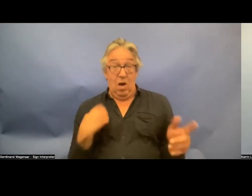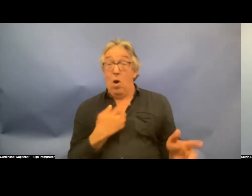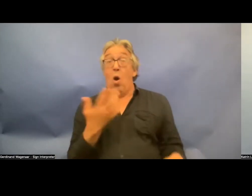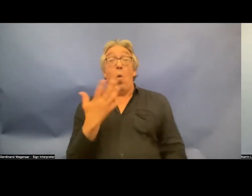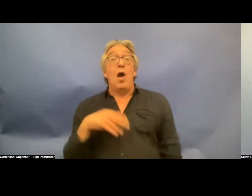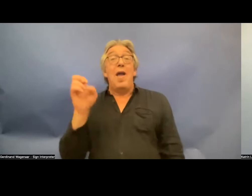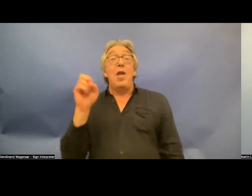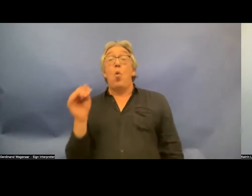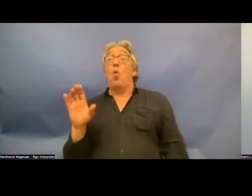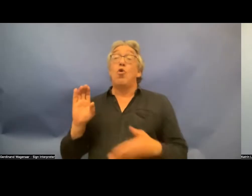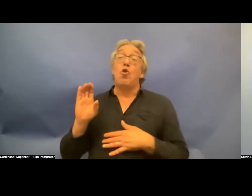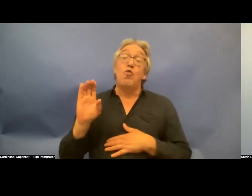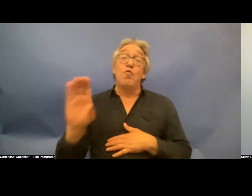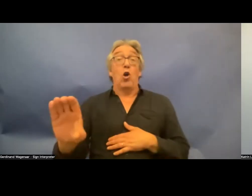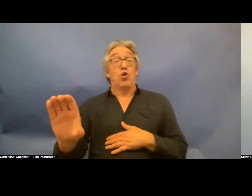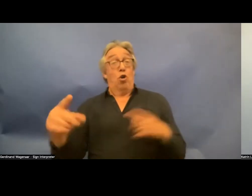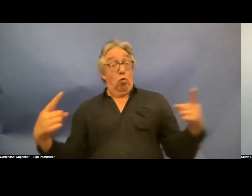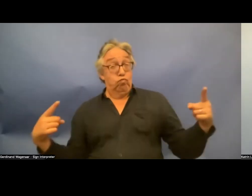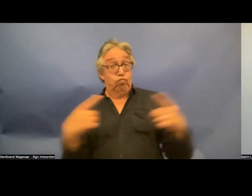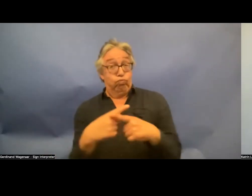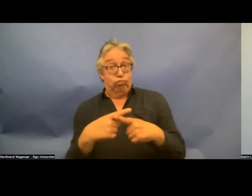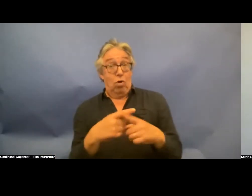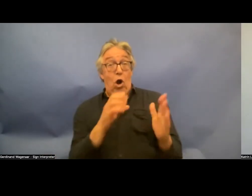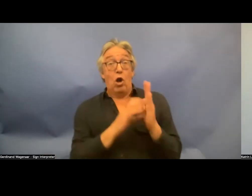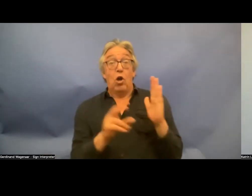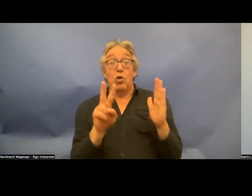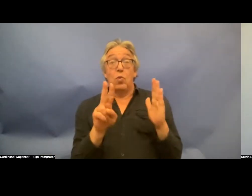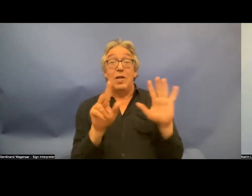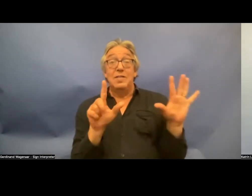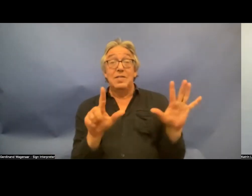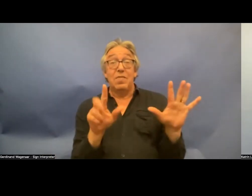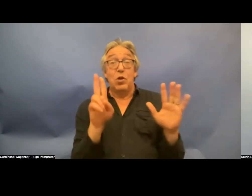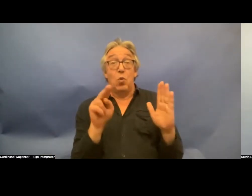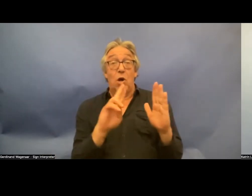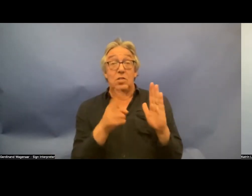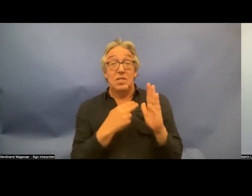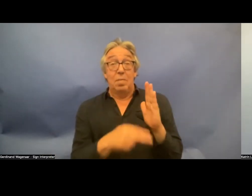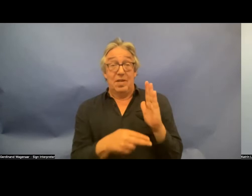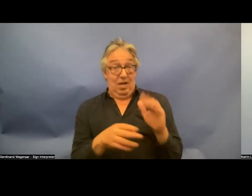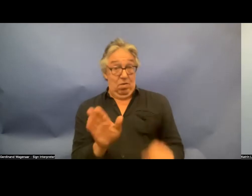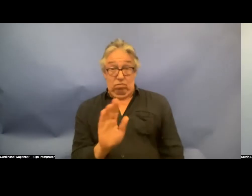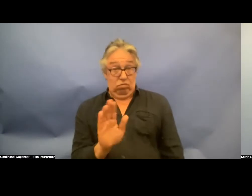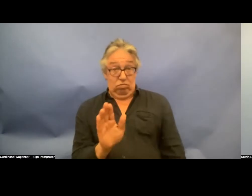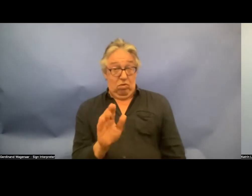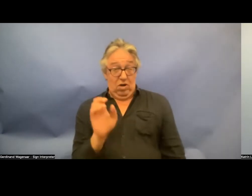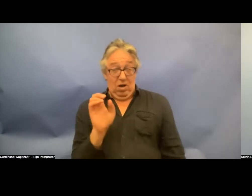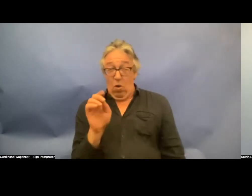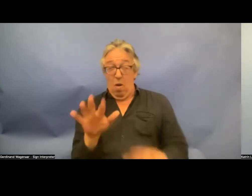is our clear political demand. You have it in different papers. We have